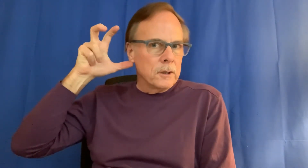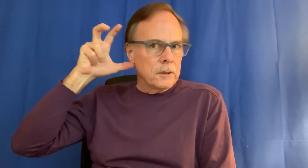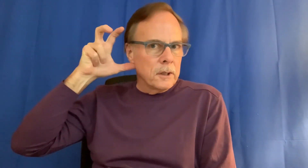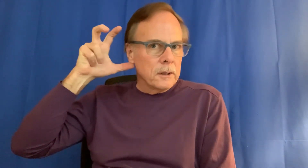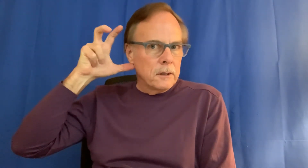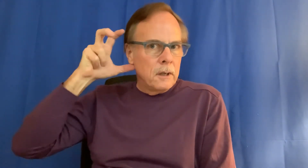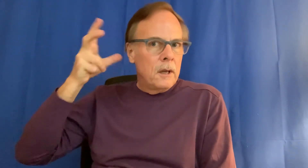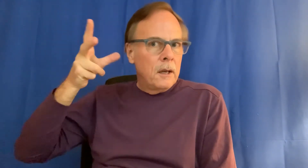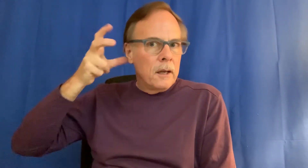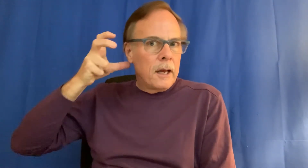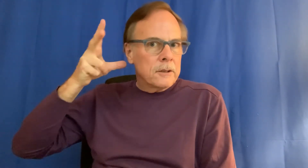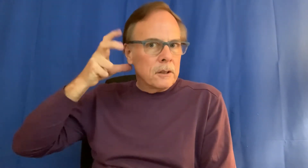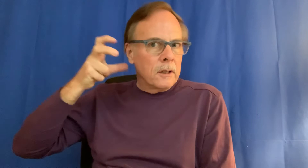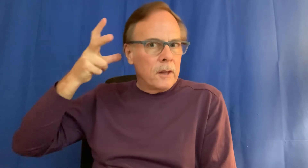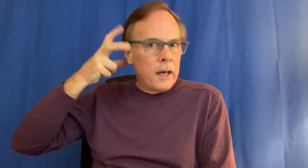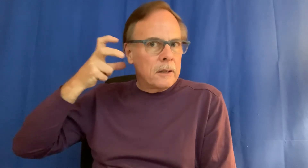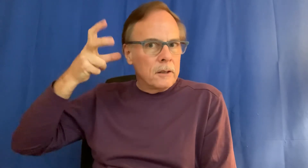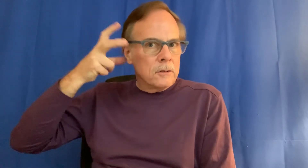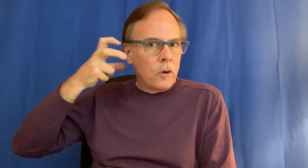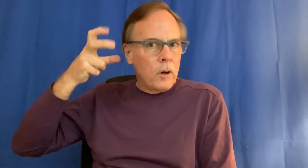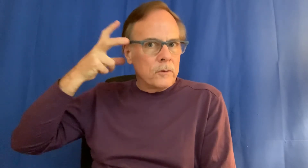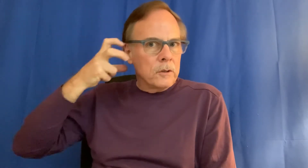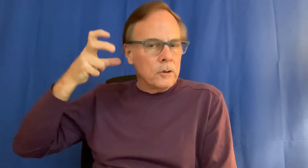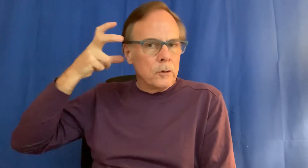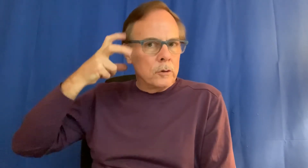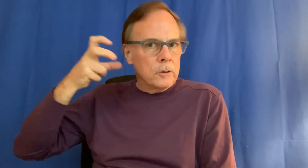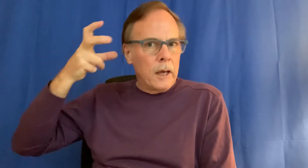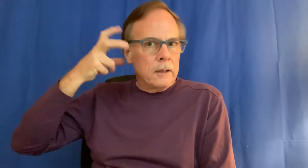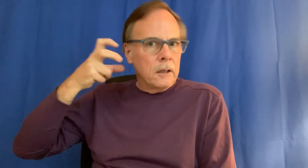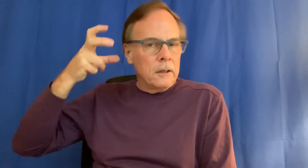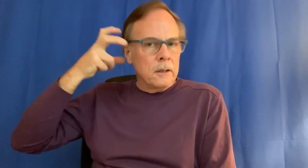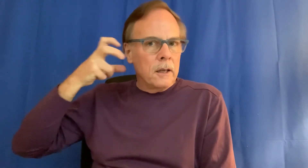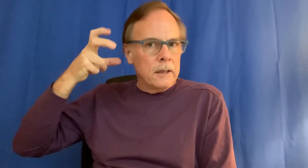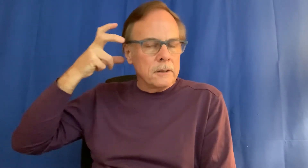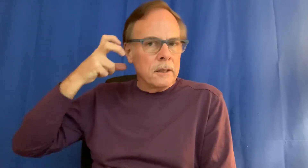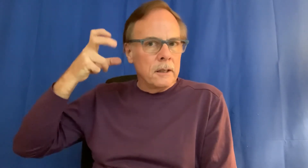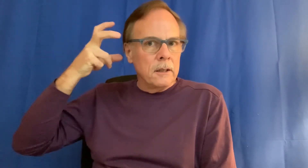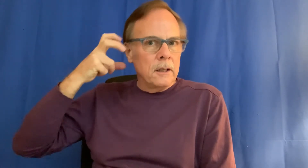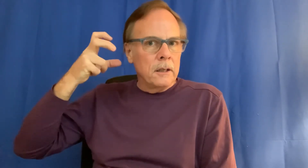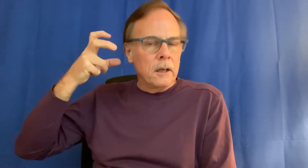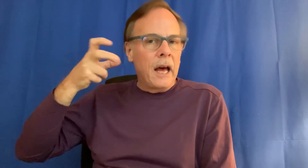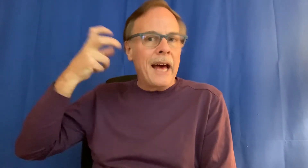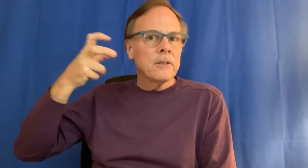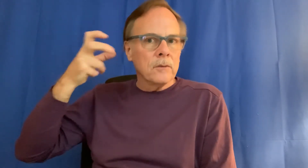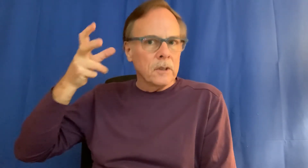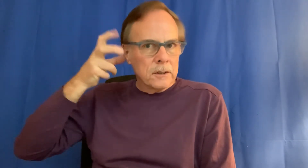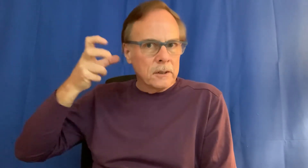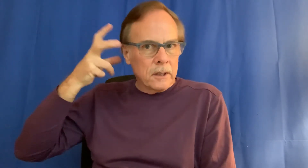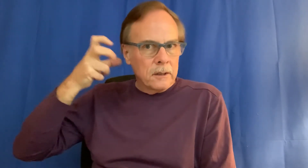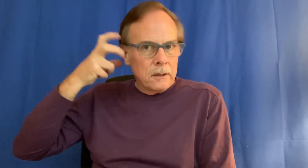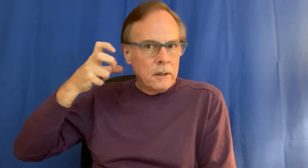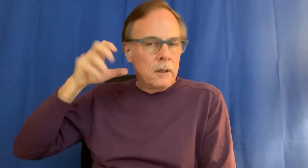listening, and actually that is often used as in the act of listening,